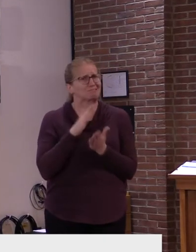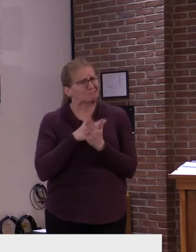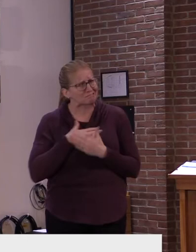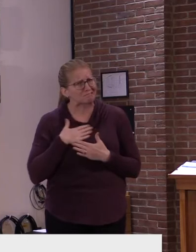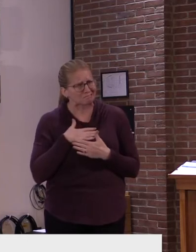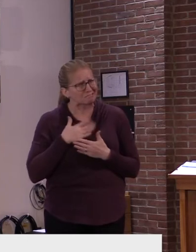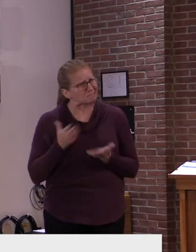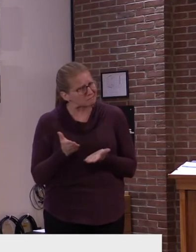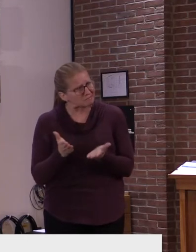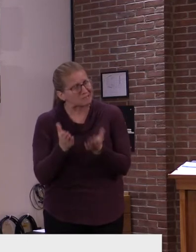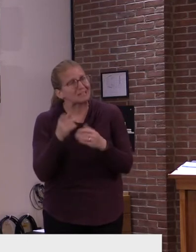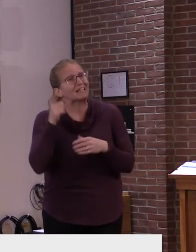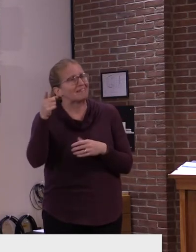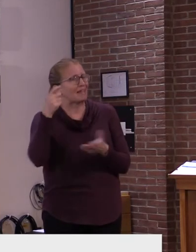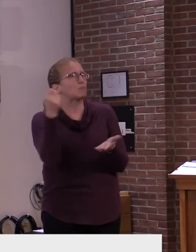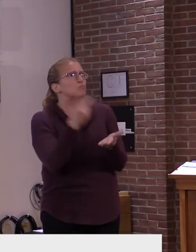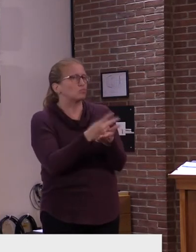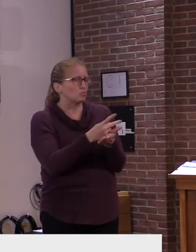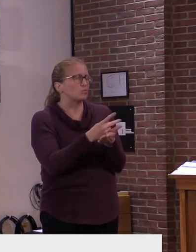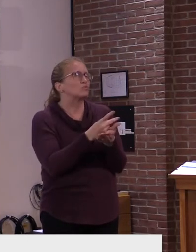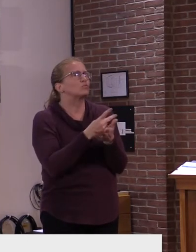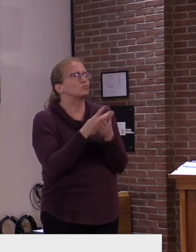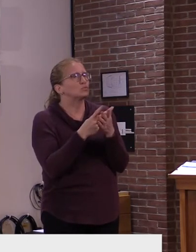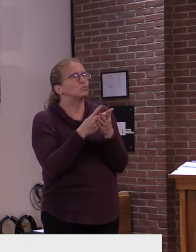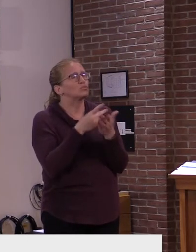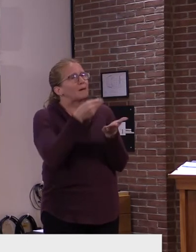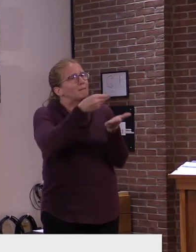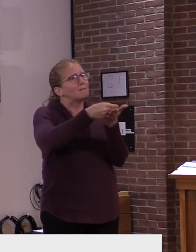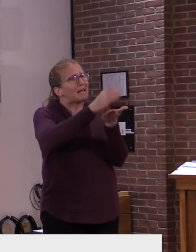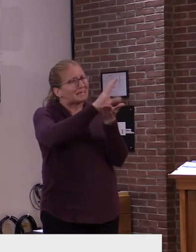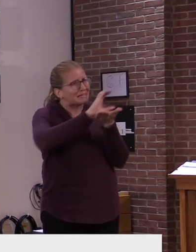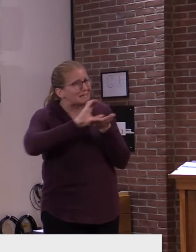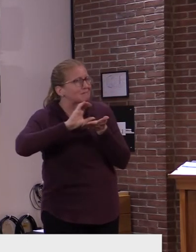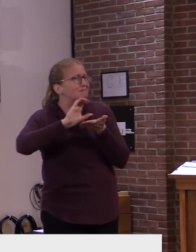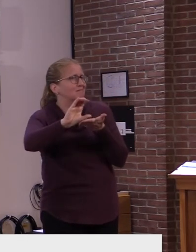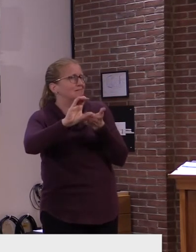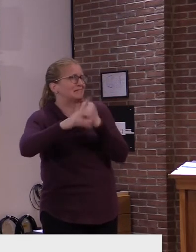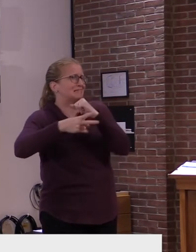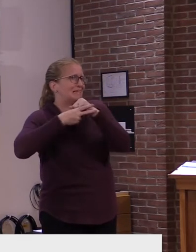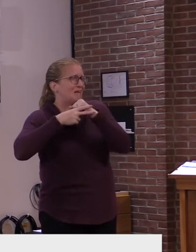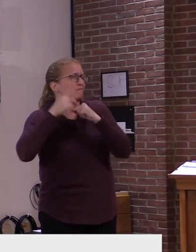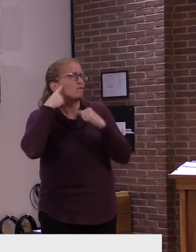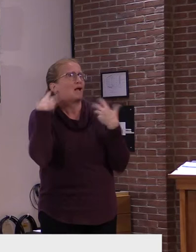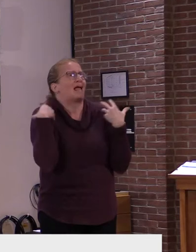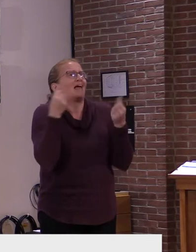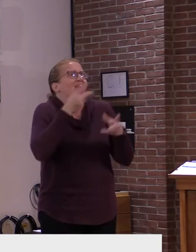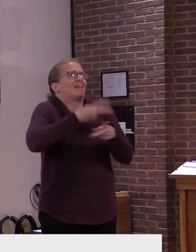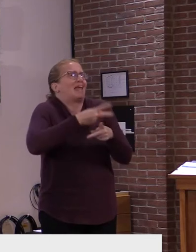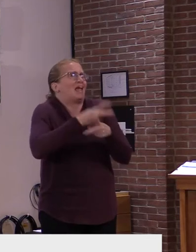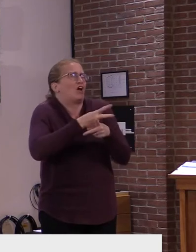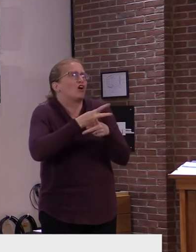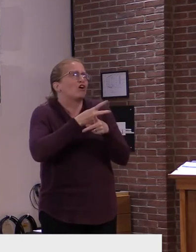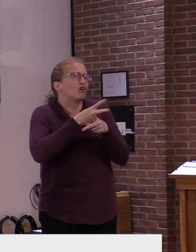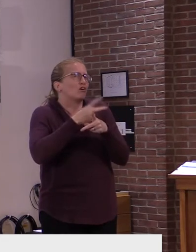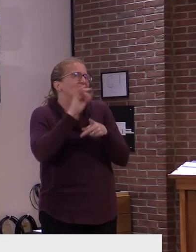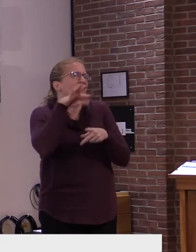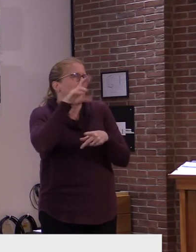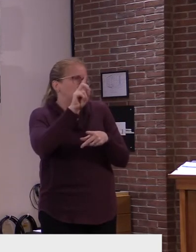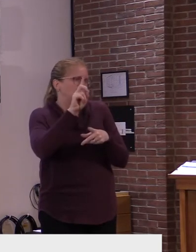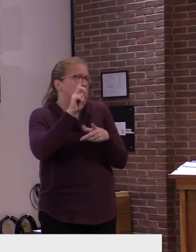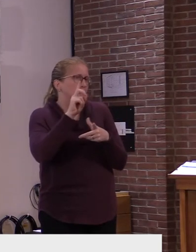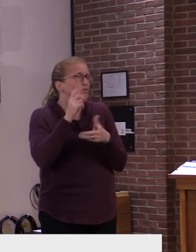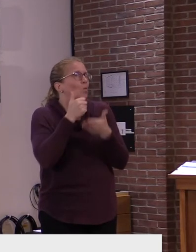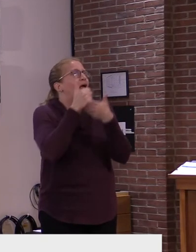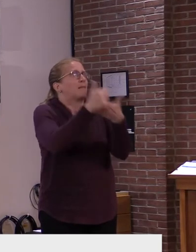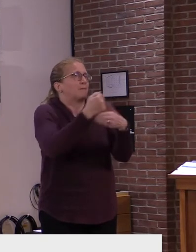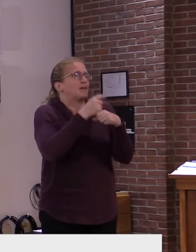money for the healthcare stabilization fund. And the healthcare stabilization fund was to